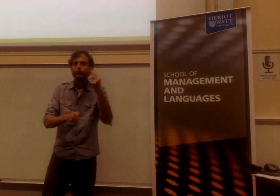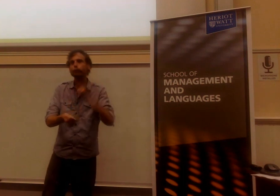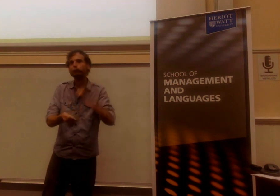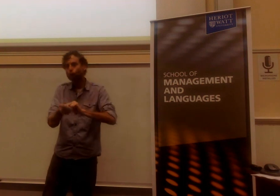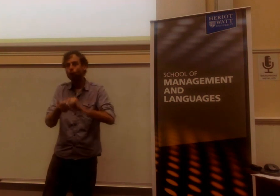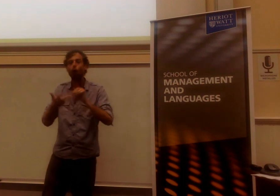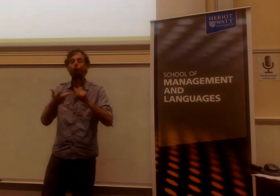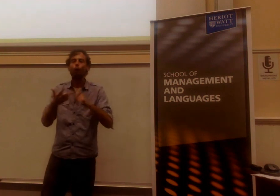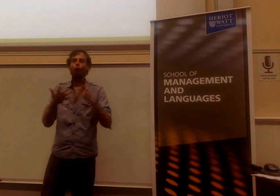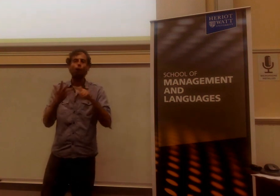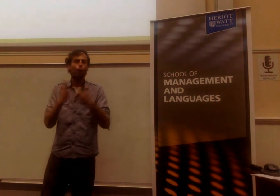doctor,